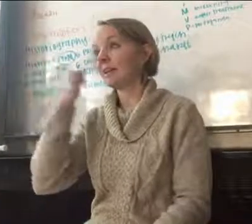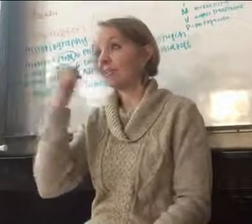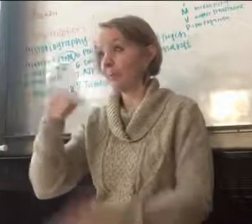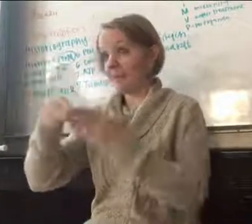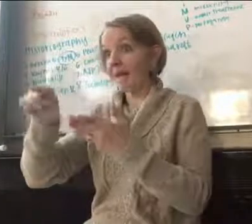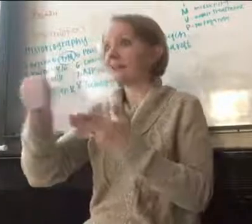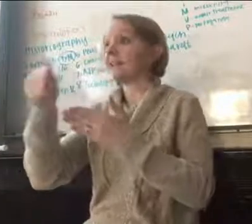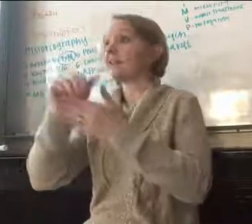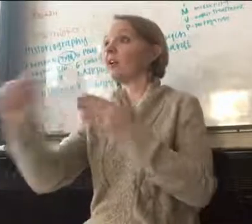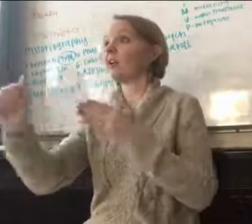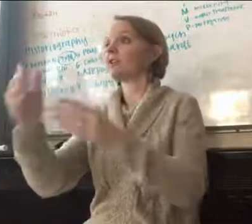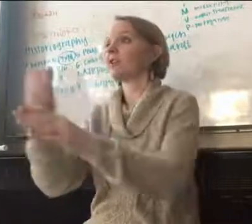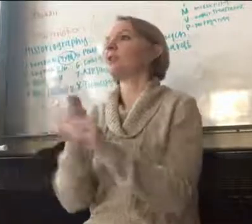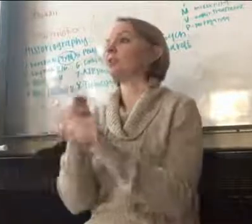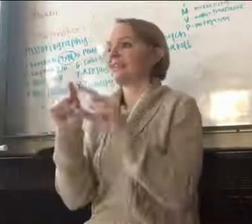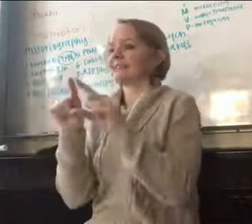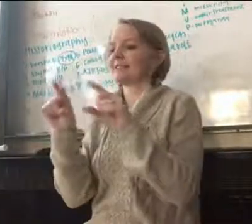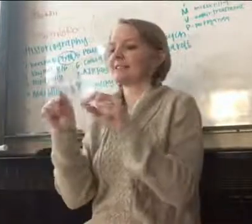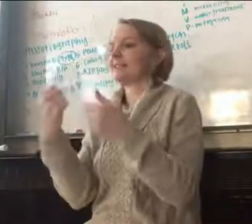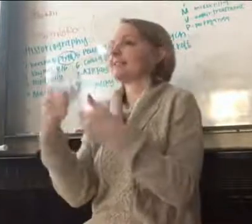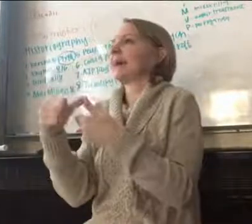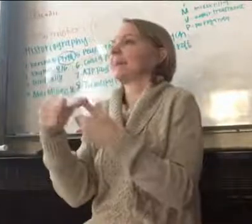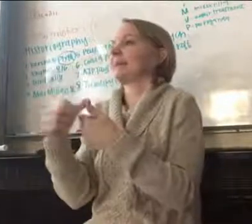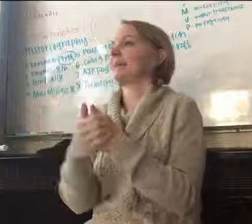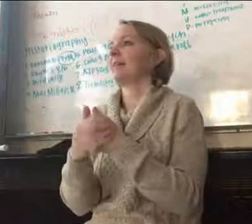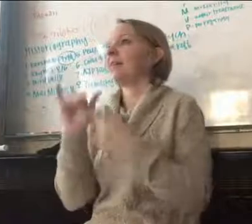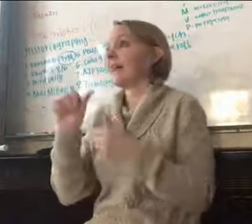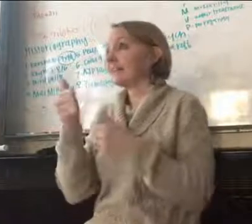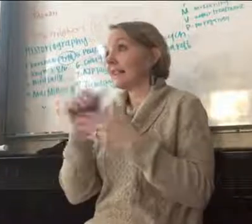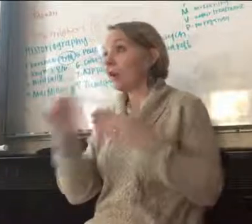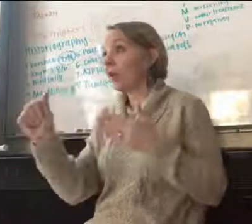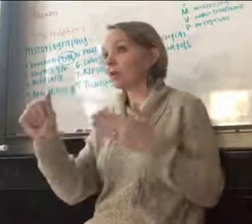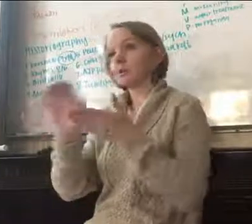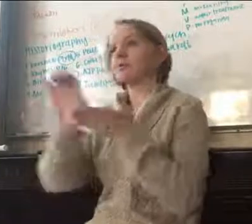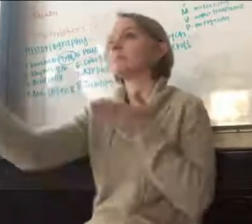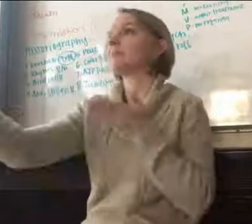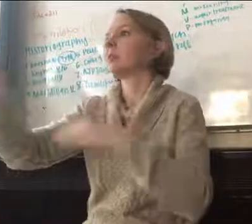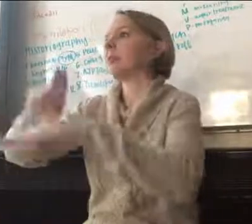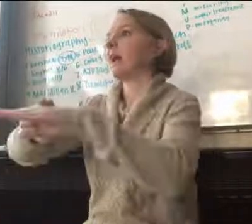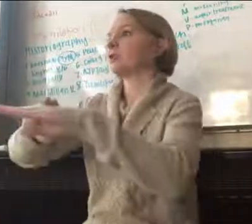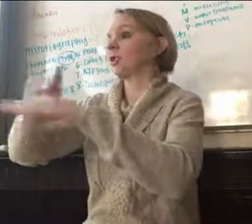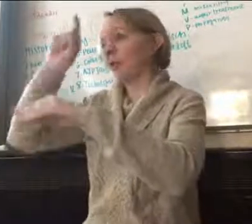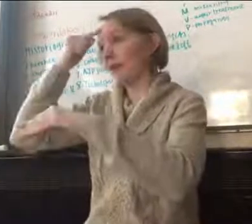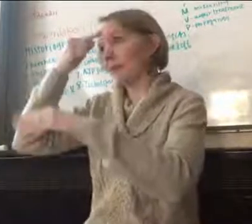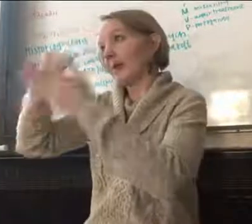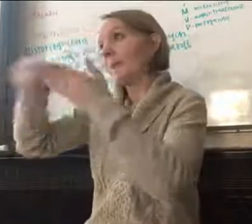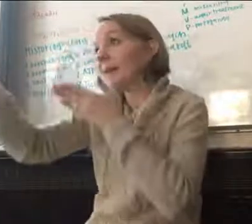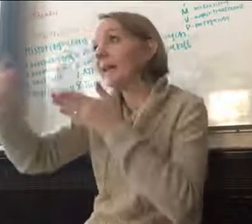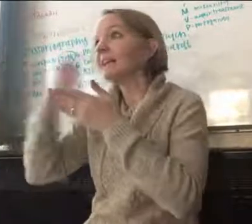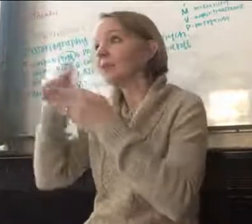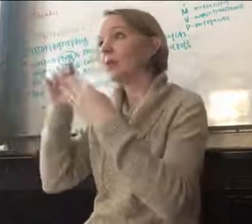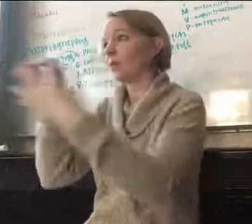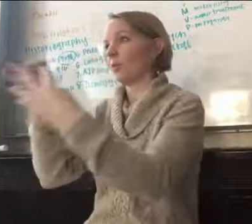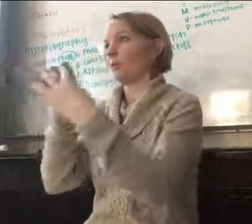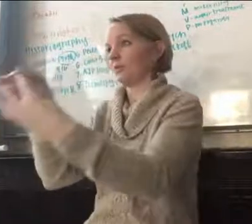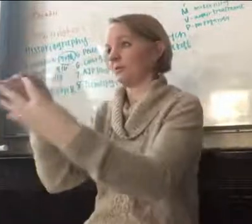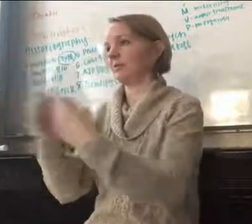for this, you get this little stamp. That $10 immediately goes to the national government and pays for the